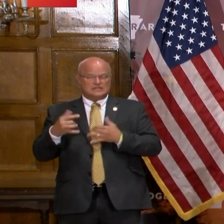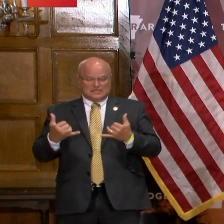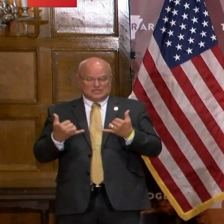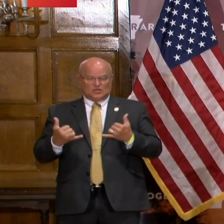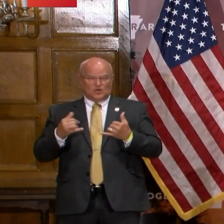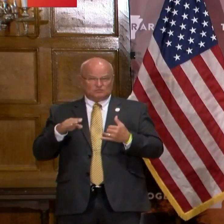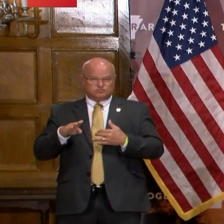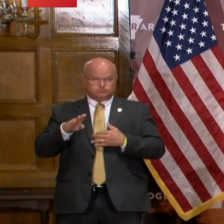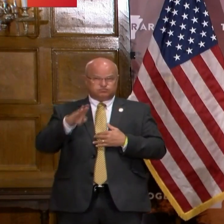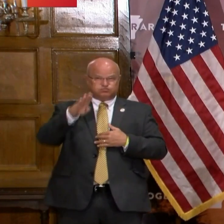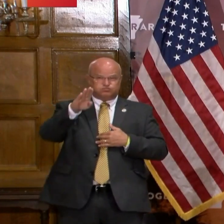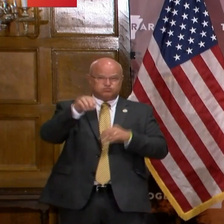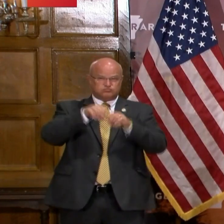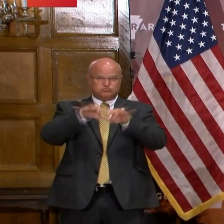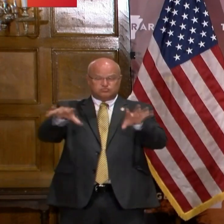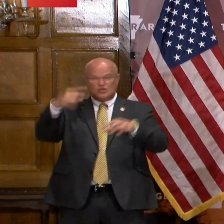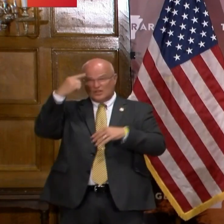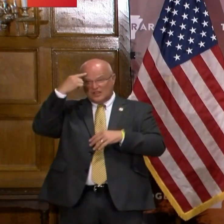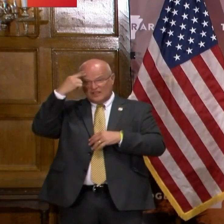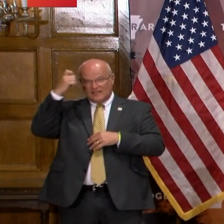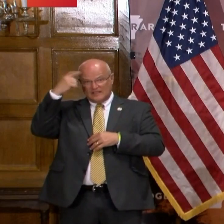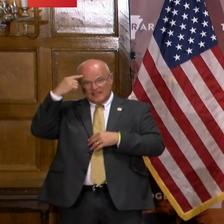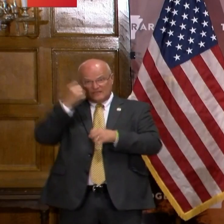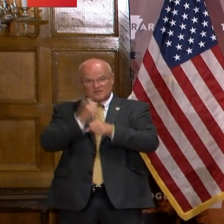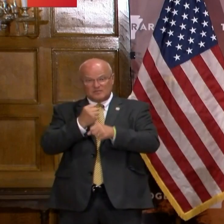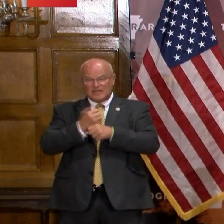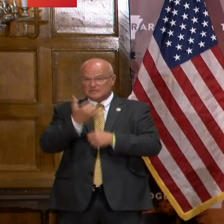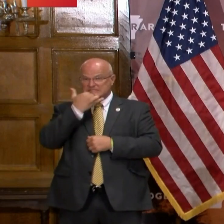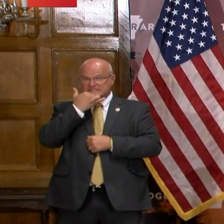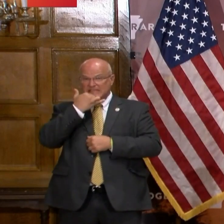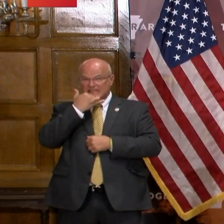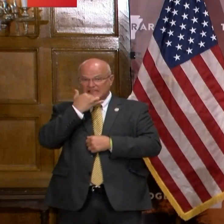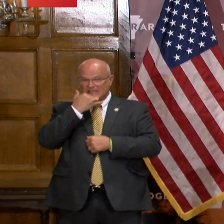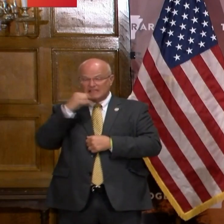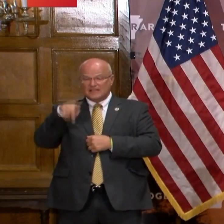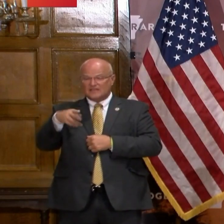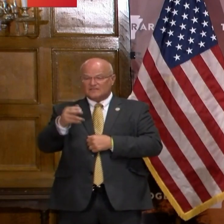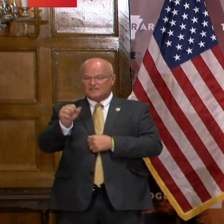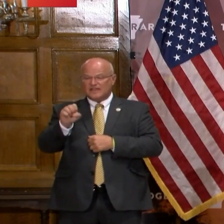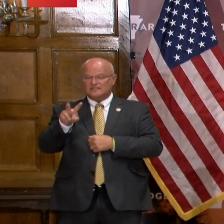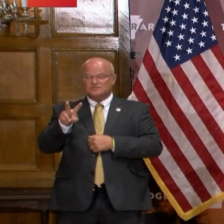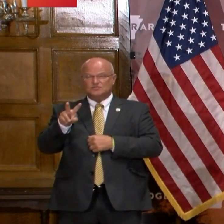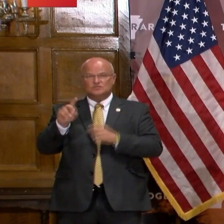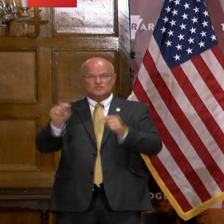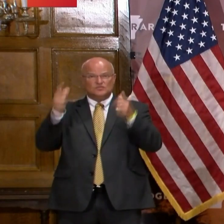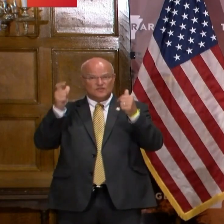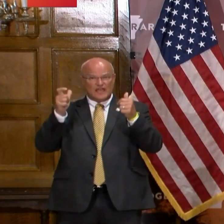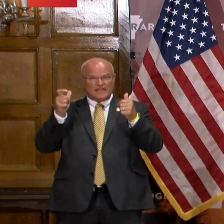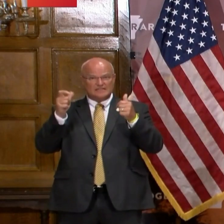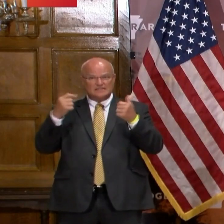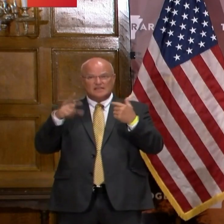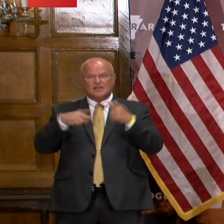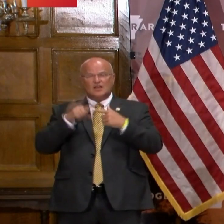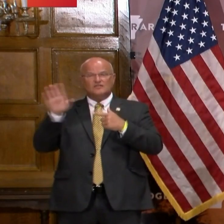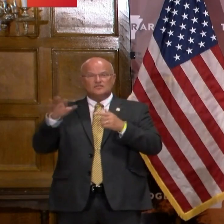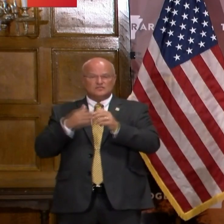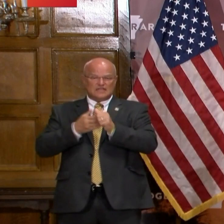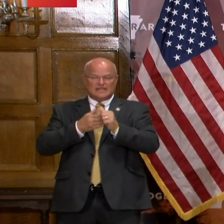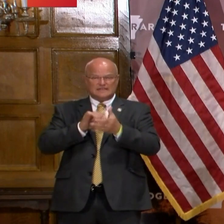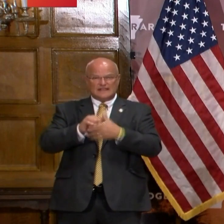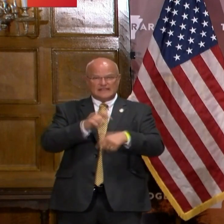current trajectory of the outbreak, do you think the governor made a mistake in going to phase 2 statewide, contrary to your gut instinct at the